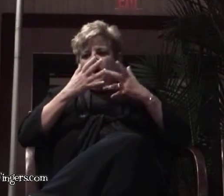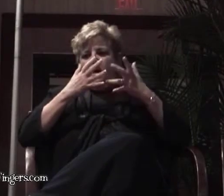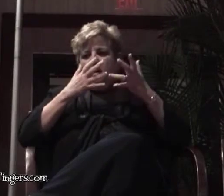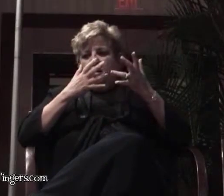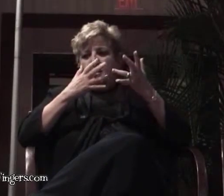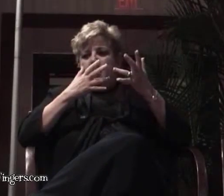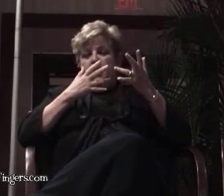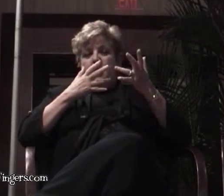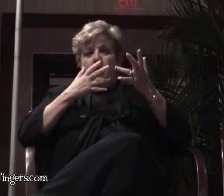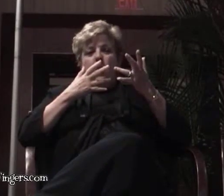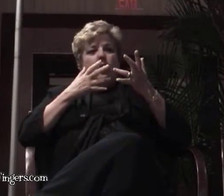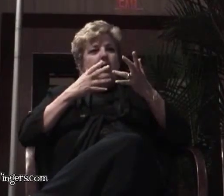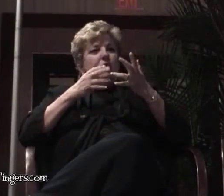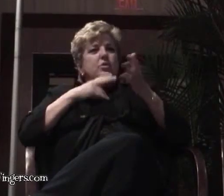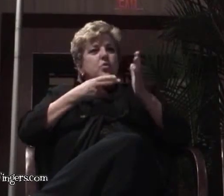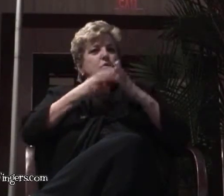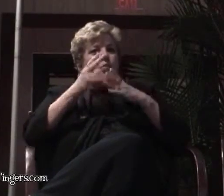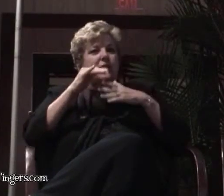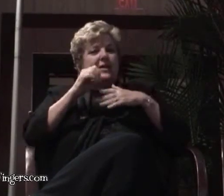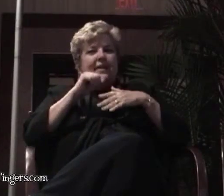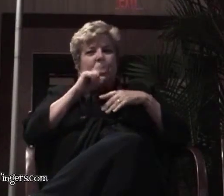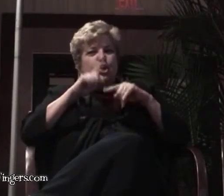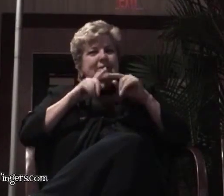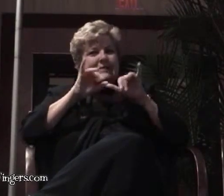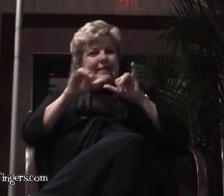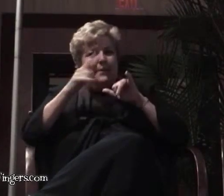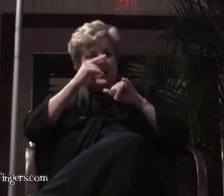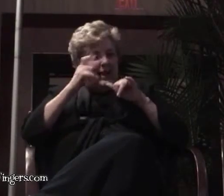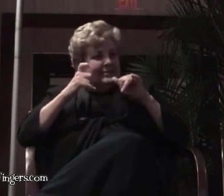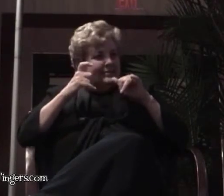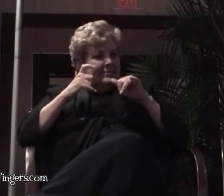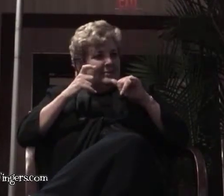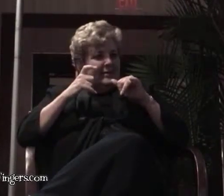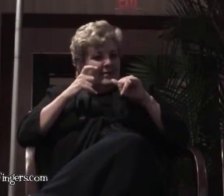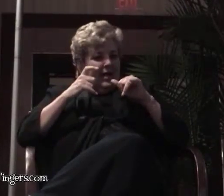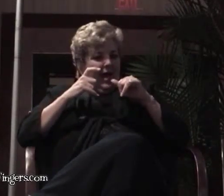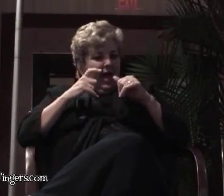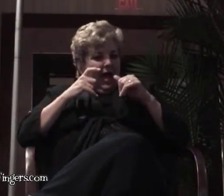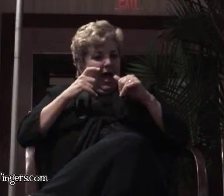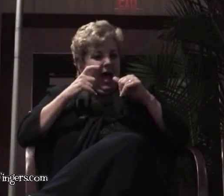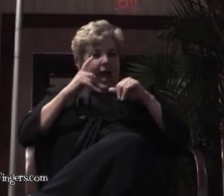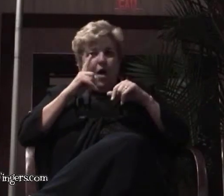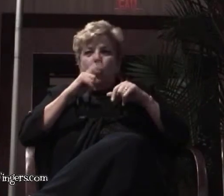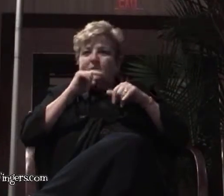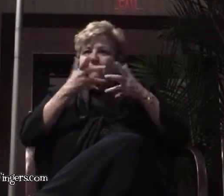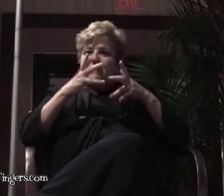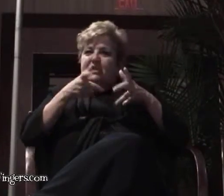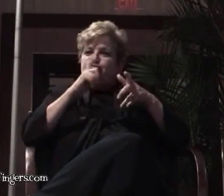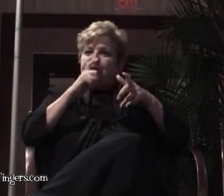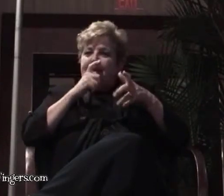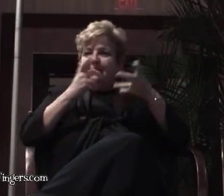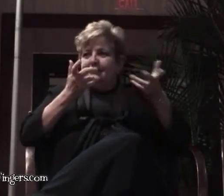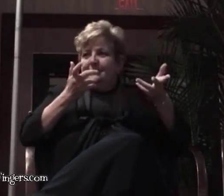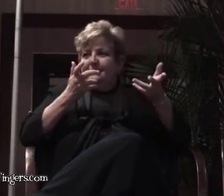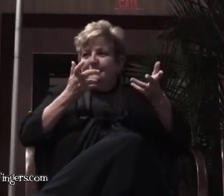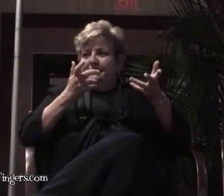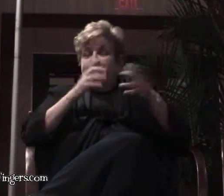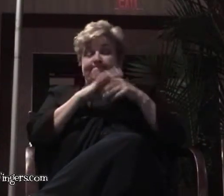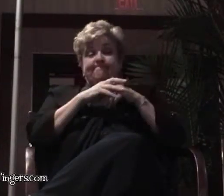done drinking. You know, it's because I'm going to keep drinking until I can't drink anymore. Never had a